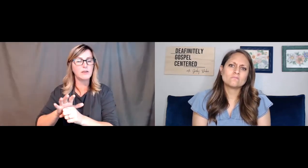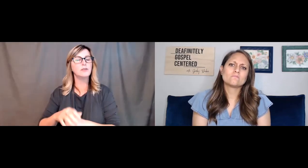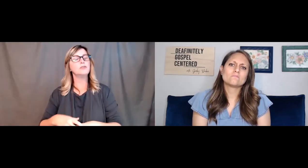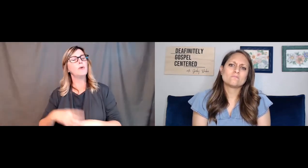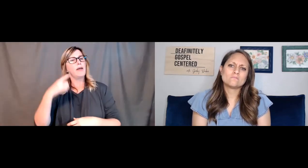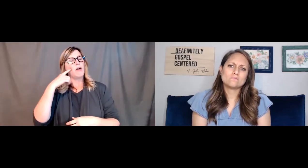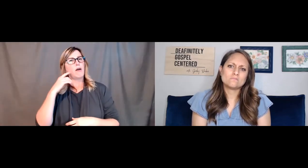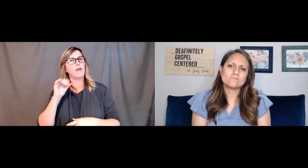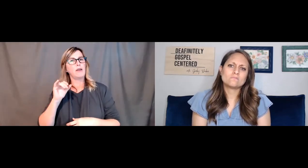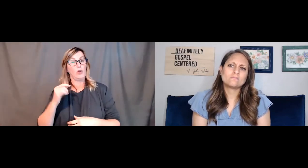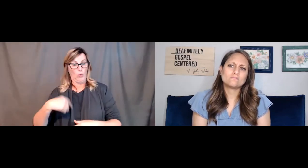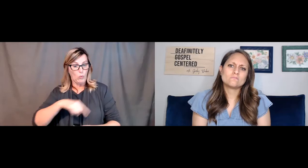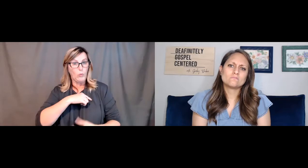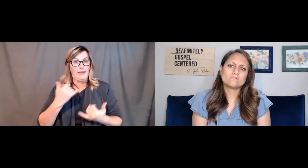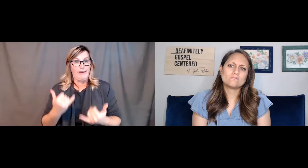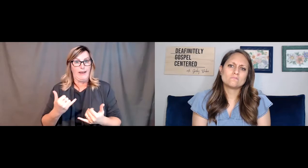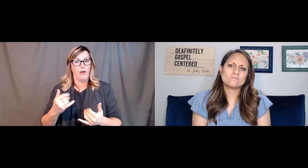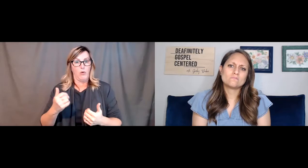world.